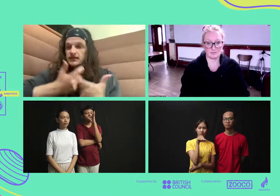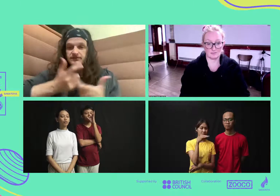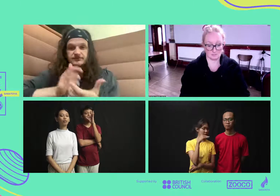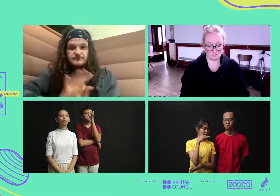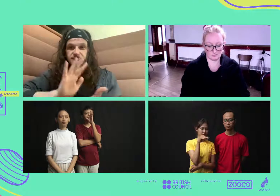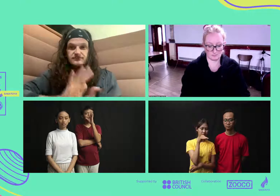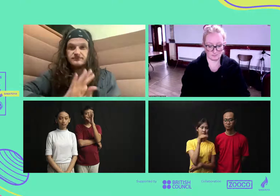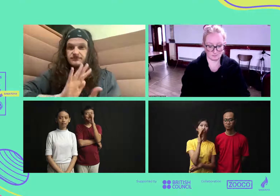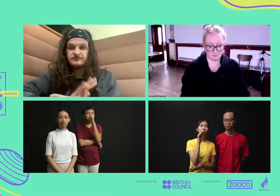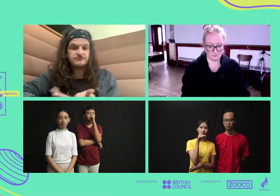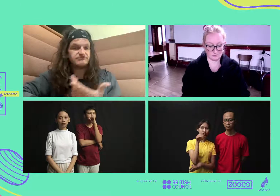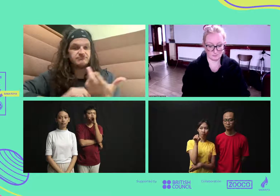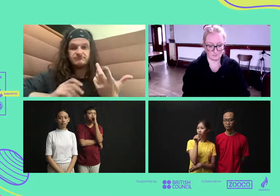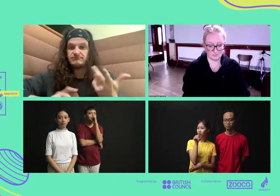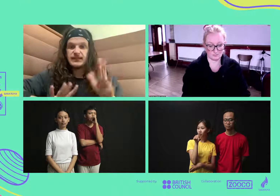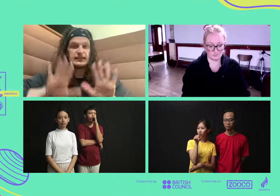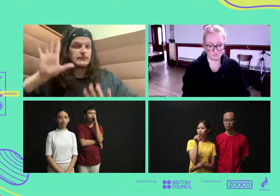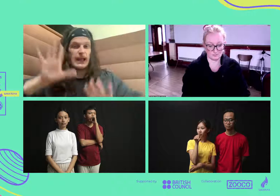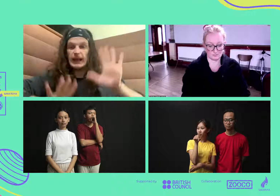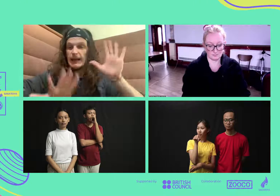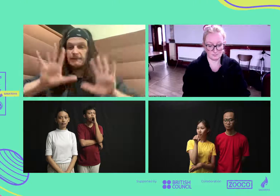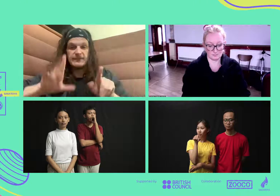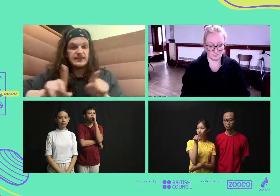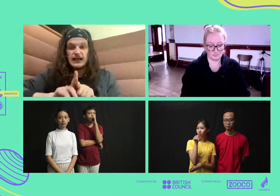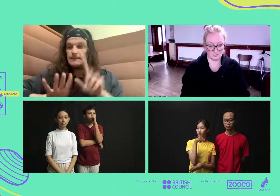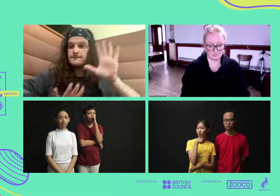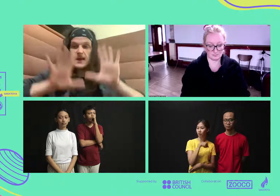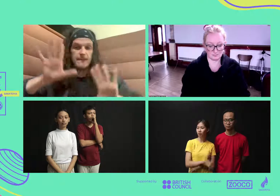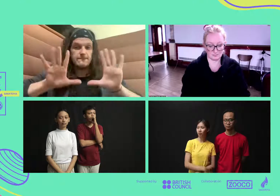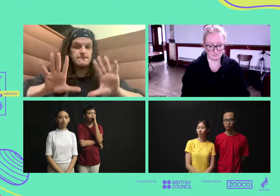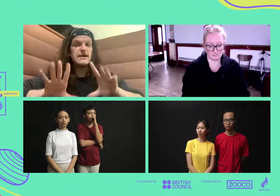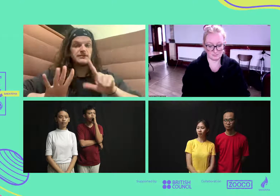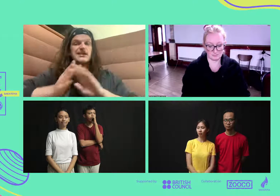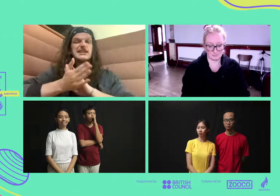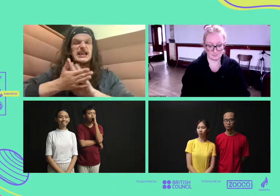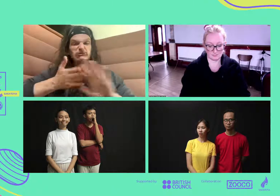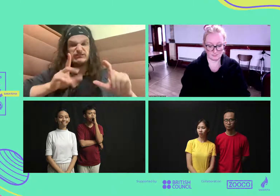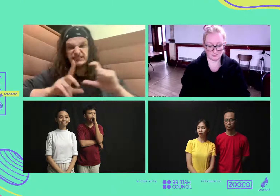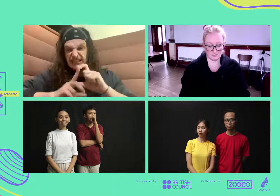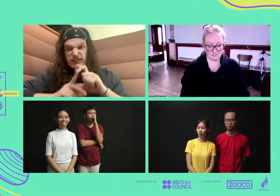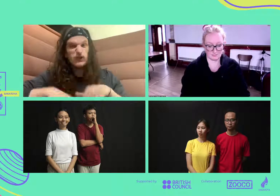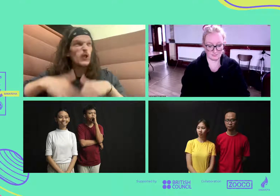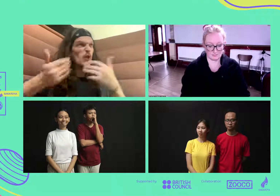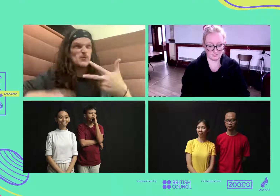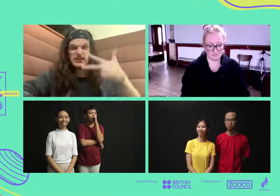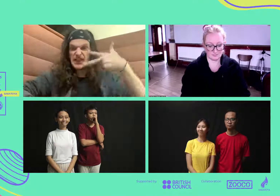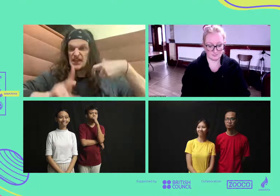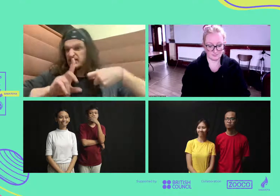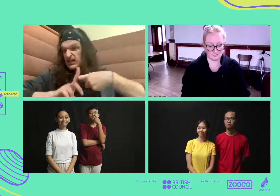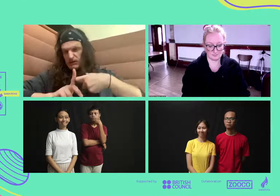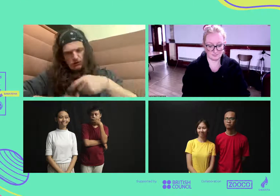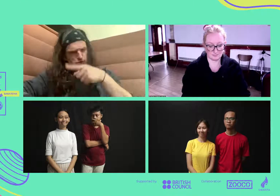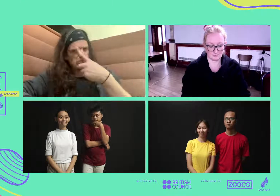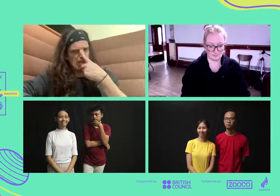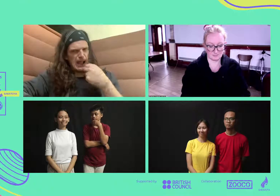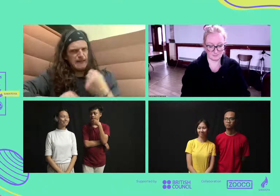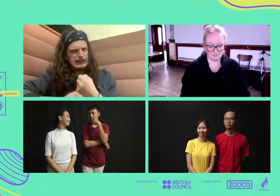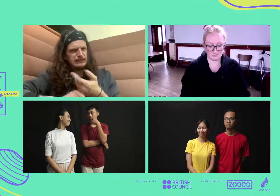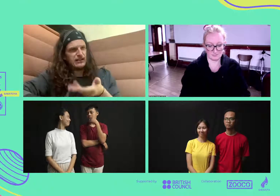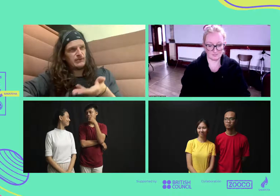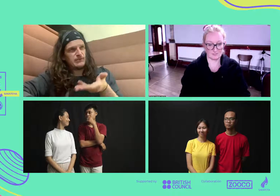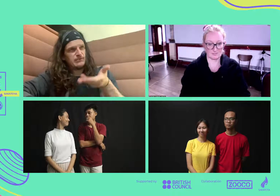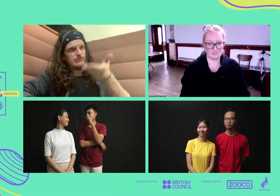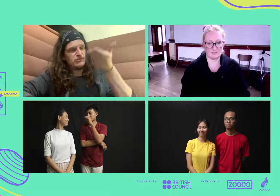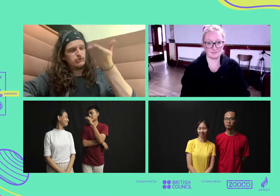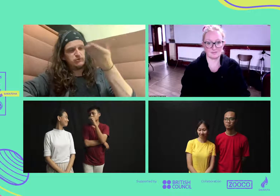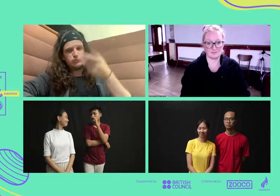And just remember, it should be fun. Enjoy yourself. It's like mime. It's mime in